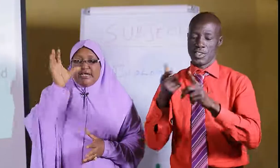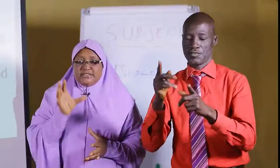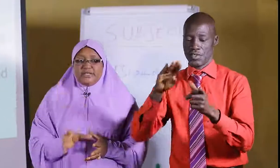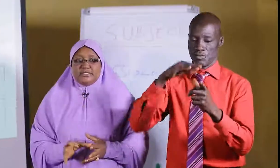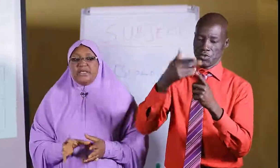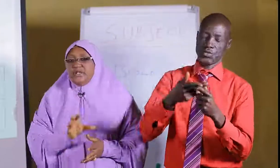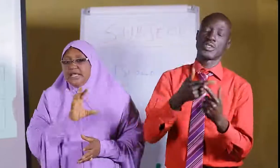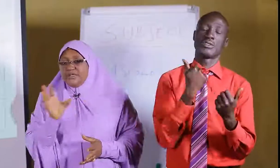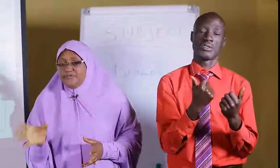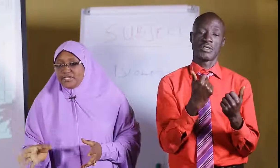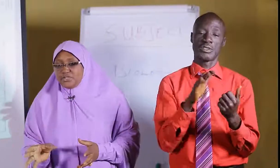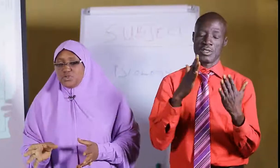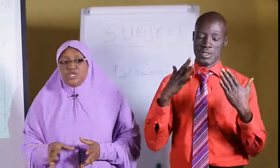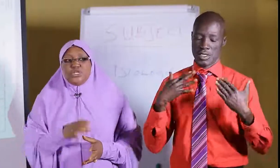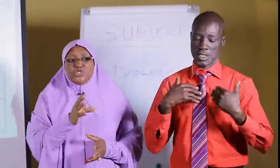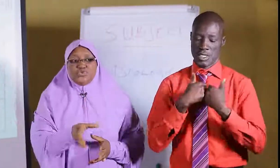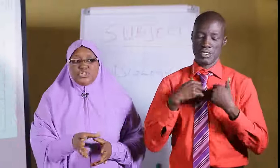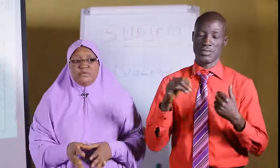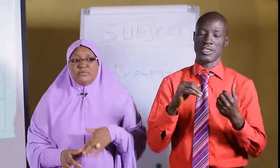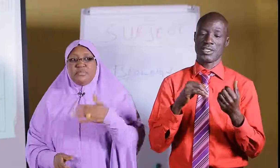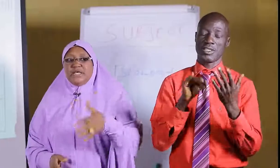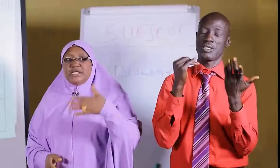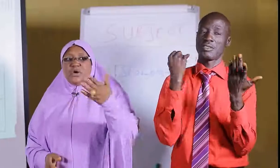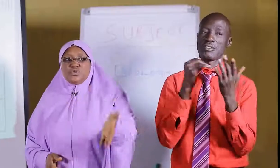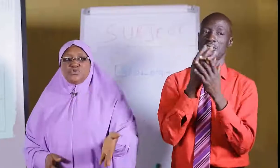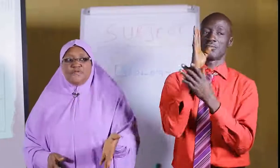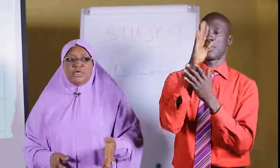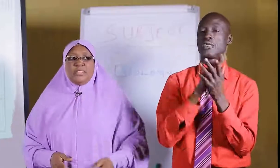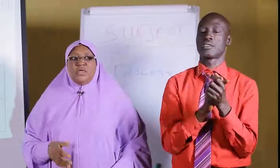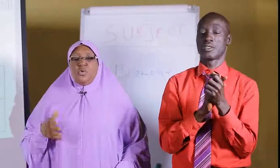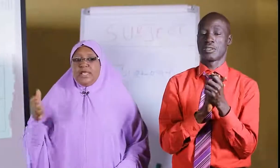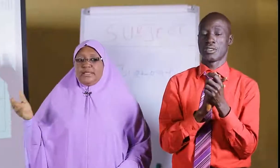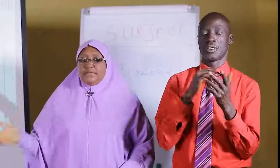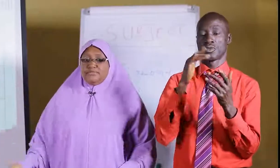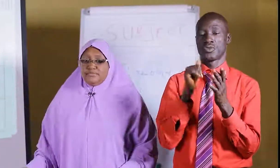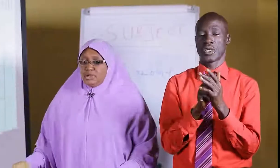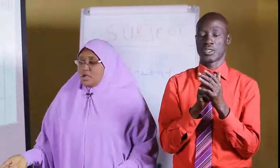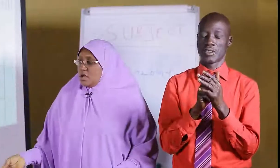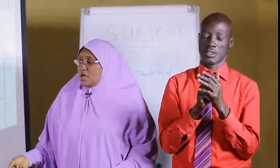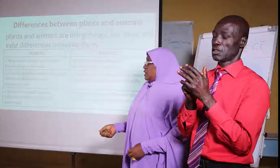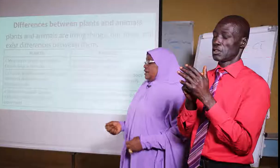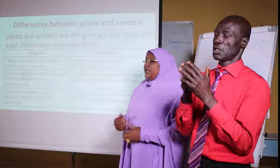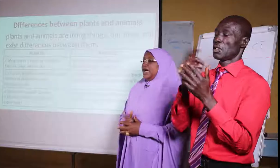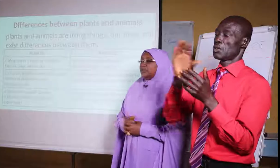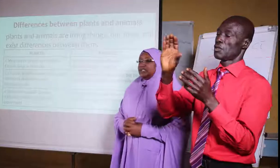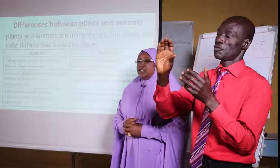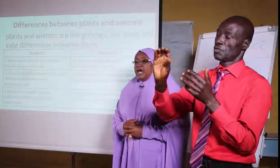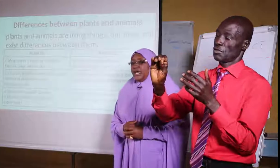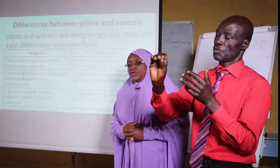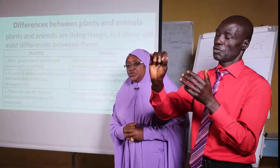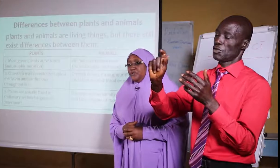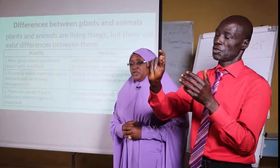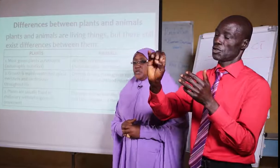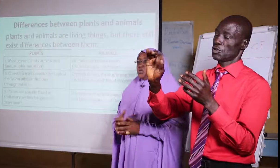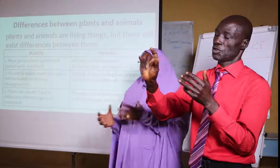all these characteristics. There are differences. We said in nutrition, plants are autotrophic, while in animals, they